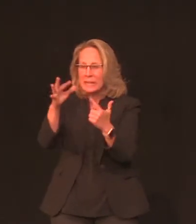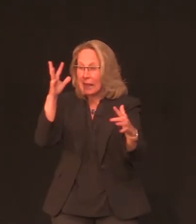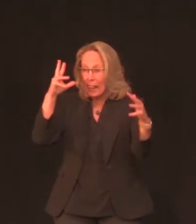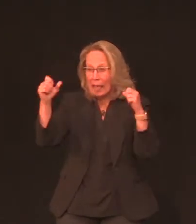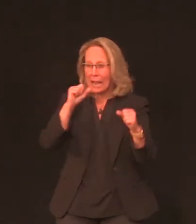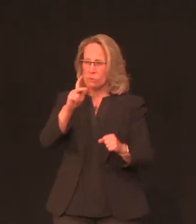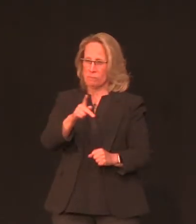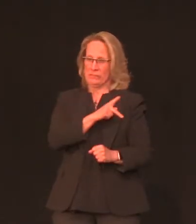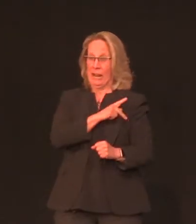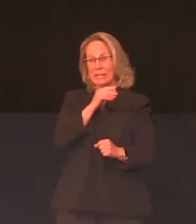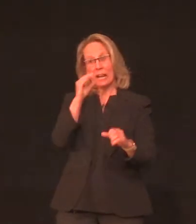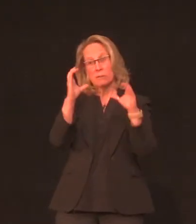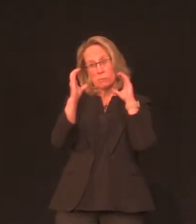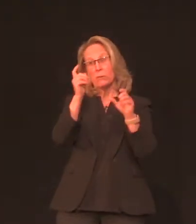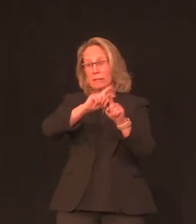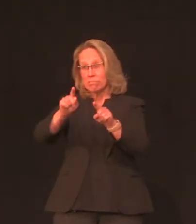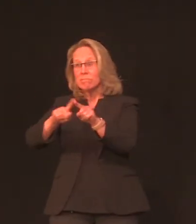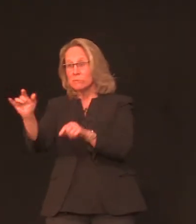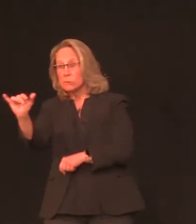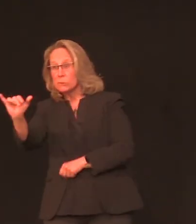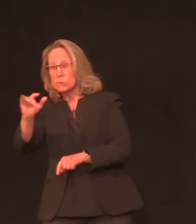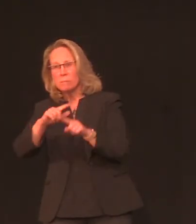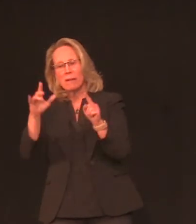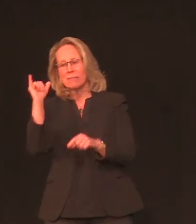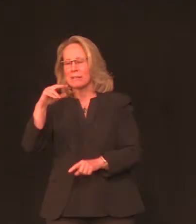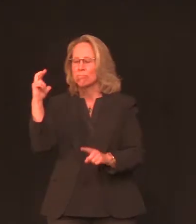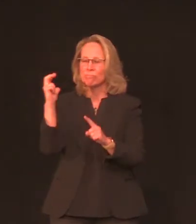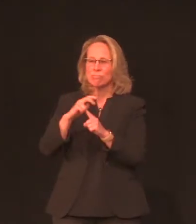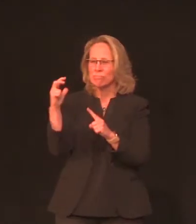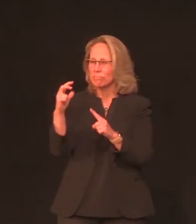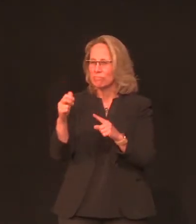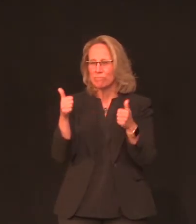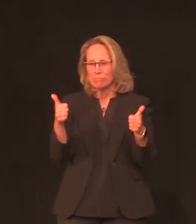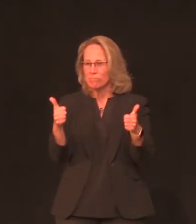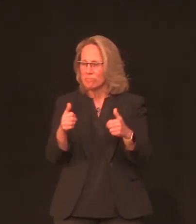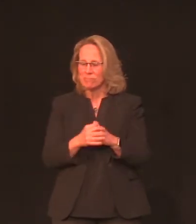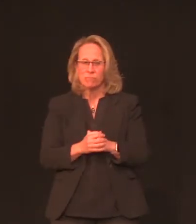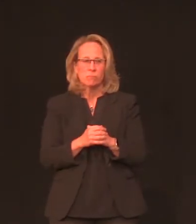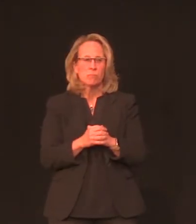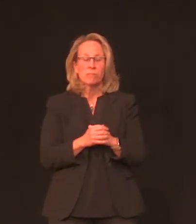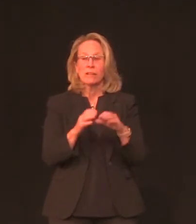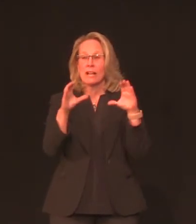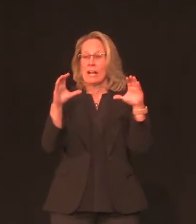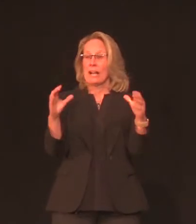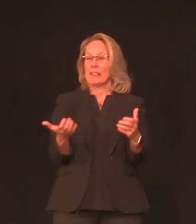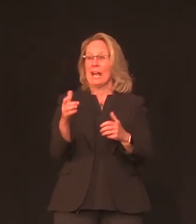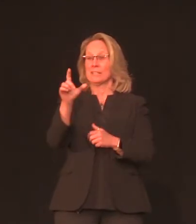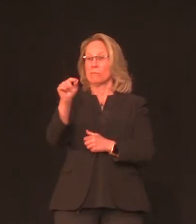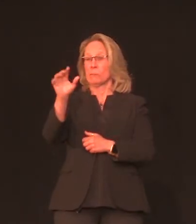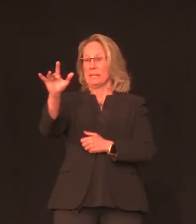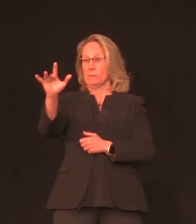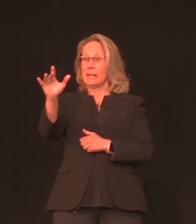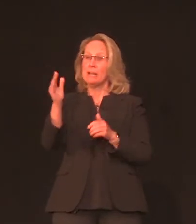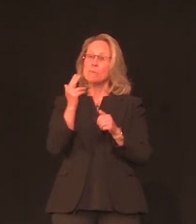communication styles, but that's the best part. The class of 2025 might be small, but we sure are